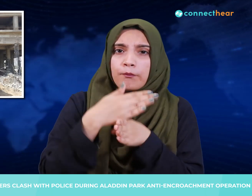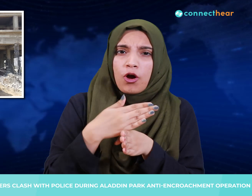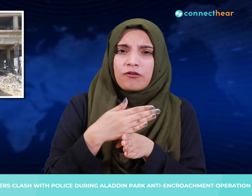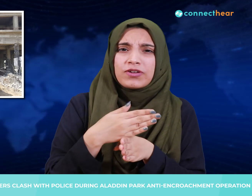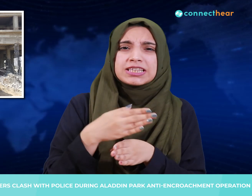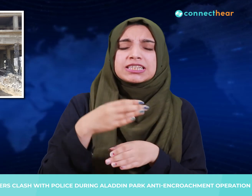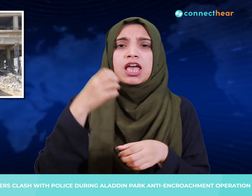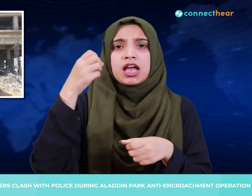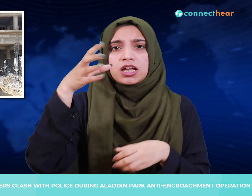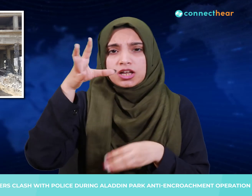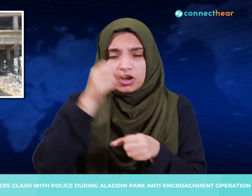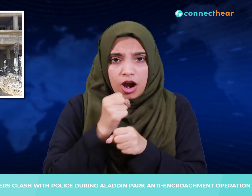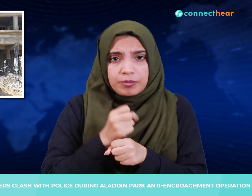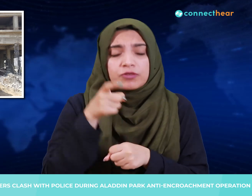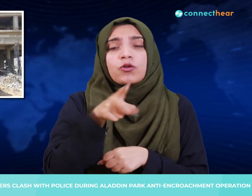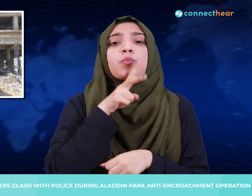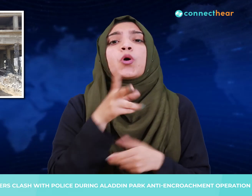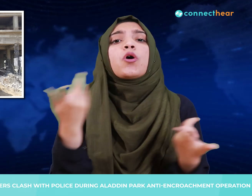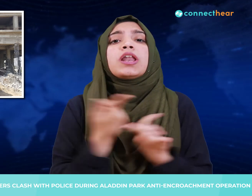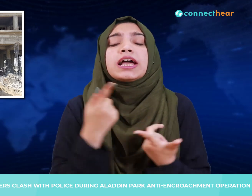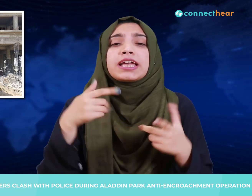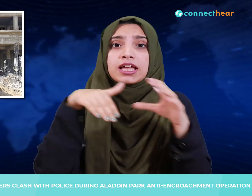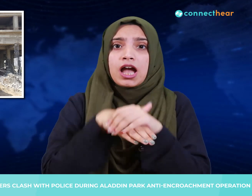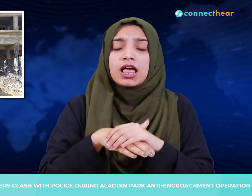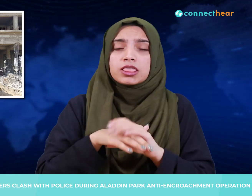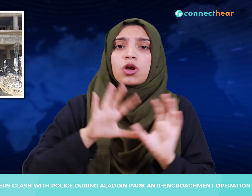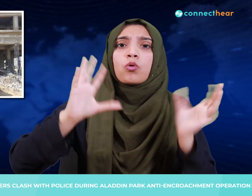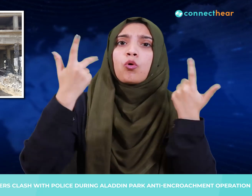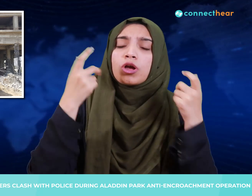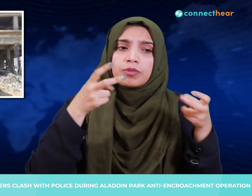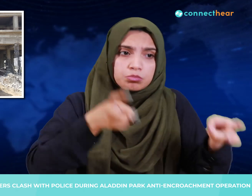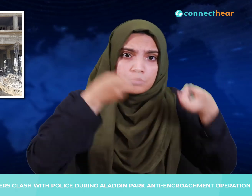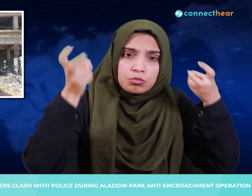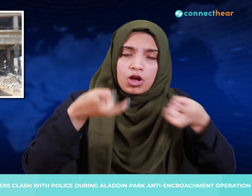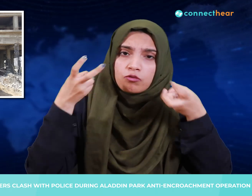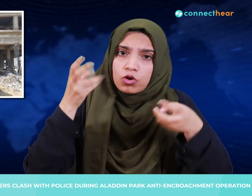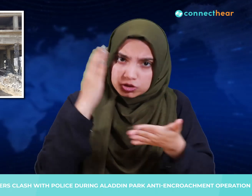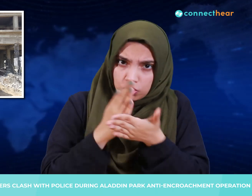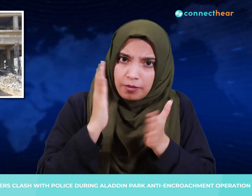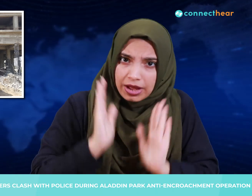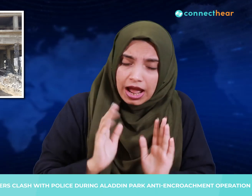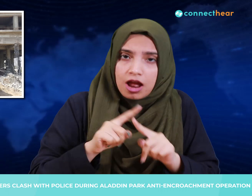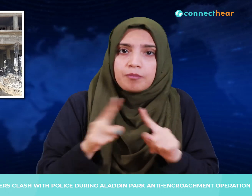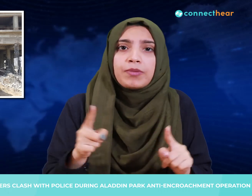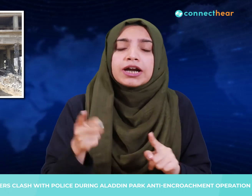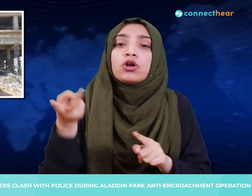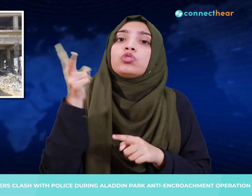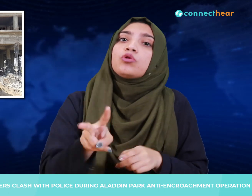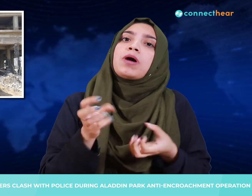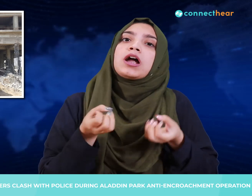for a short while, but then resumed the demolition work after a sizable contingent of police was called.